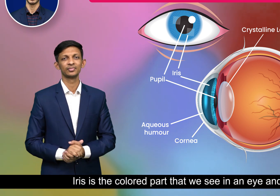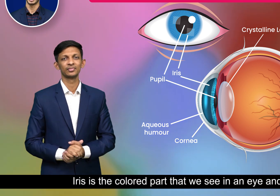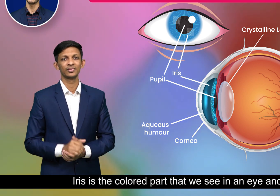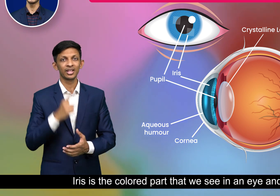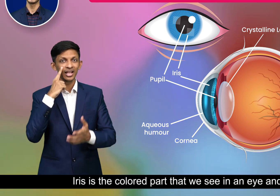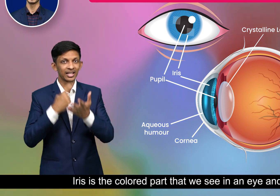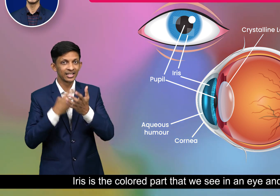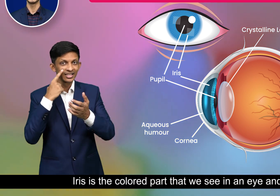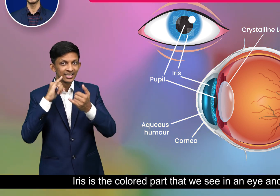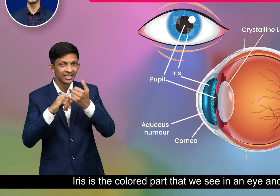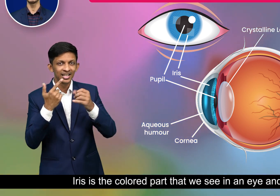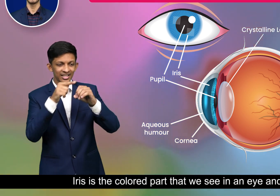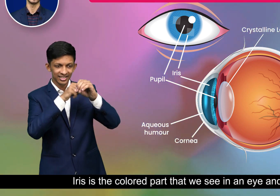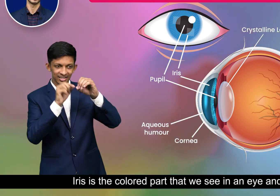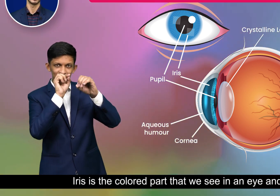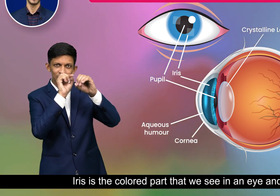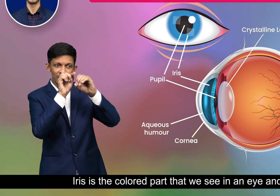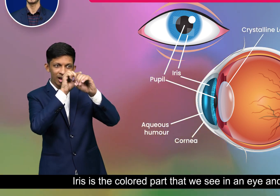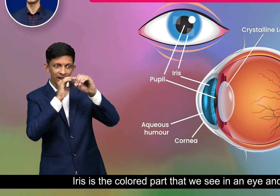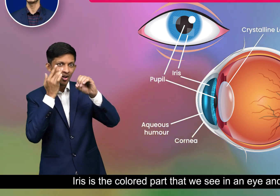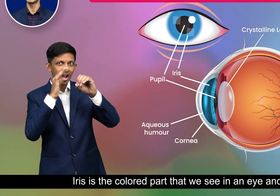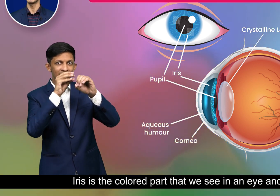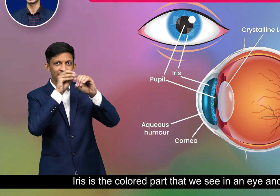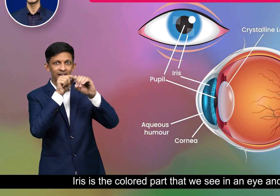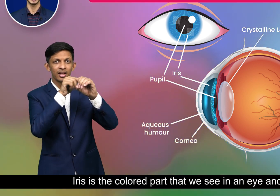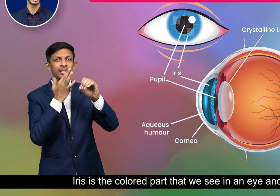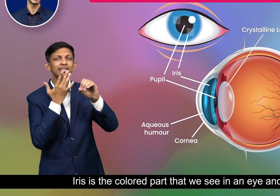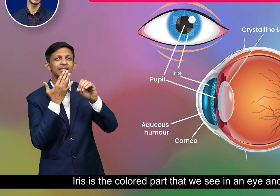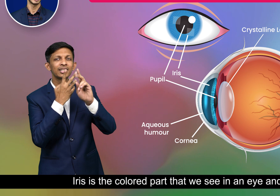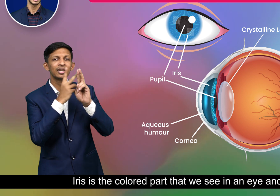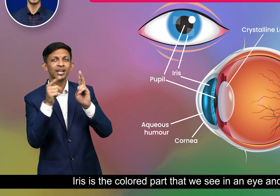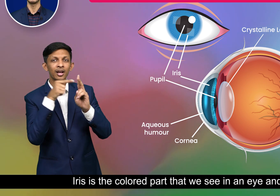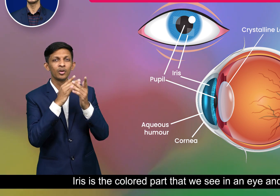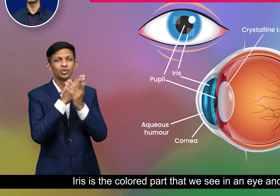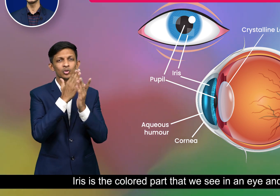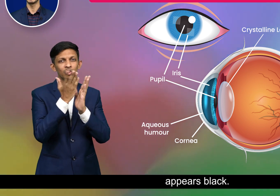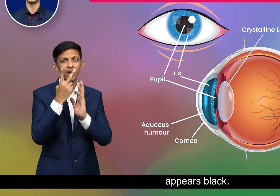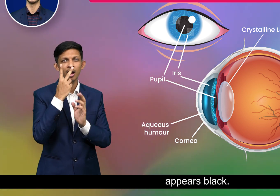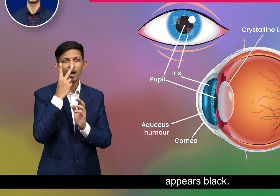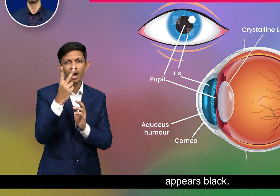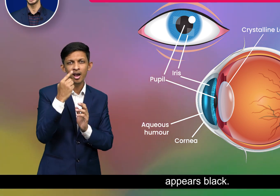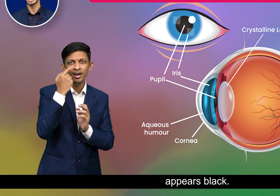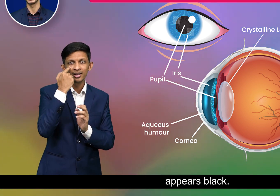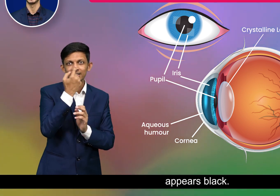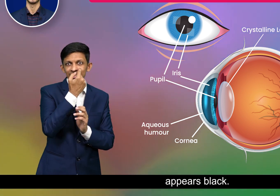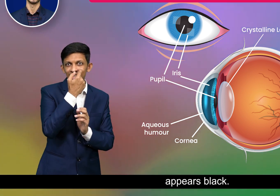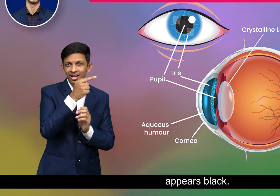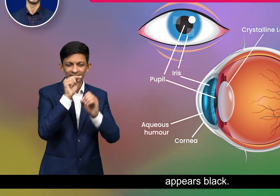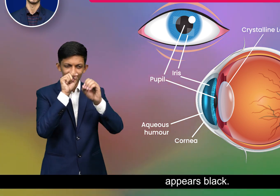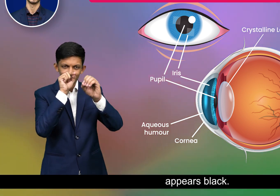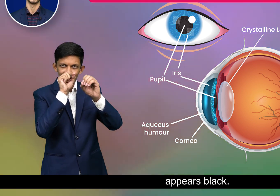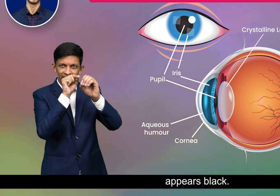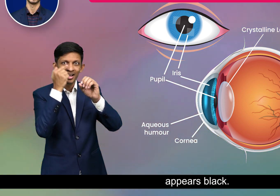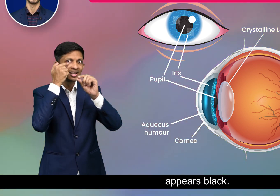Iris is the colored part that we see in an eye, and the pupil appears black.